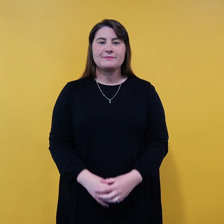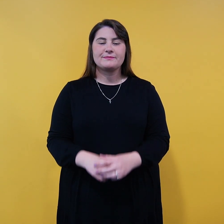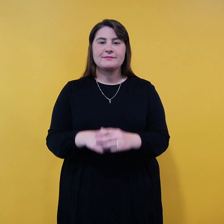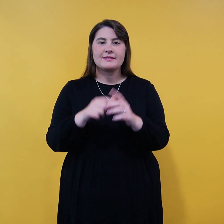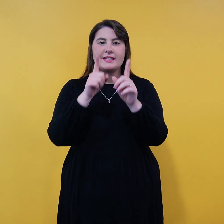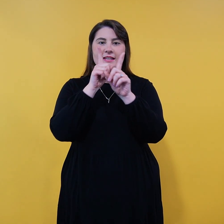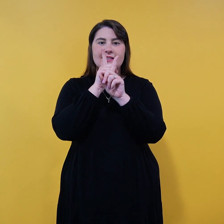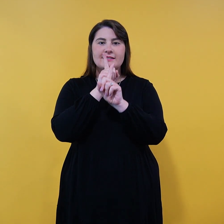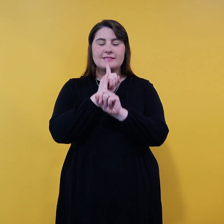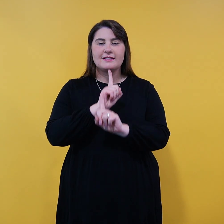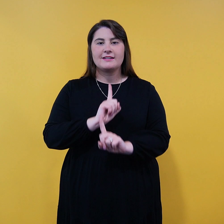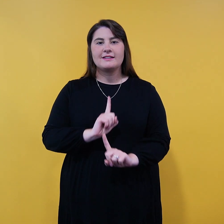peace.